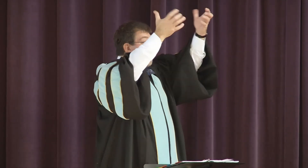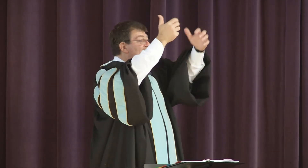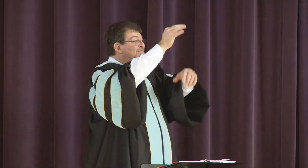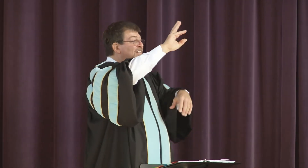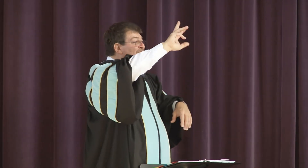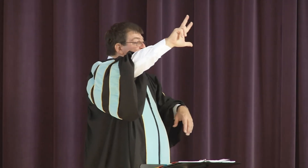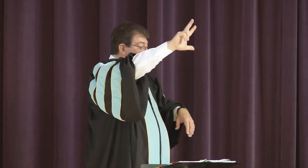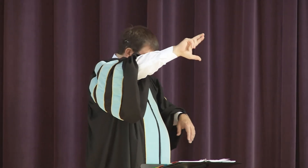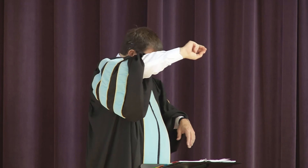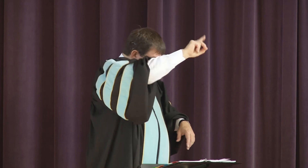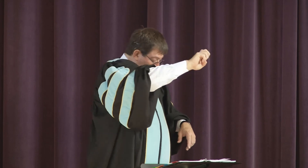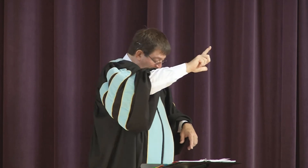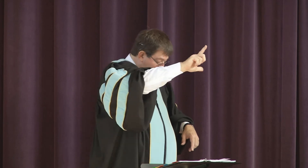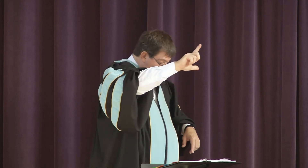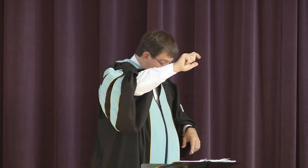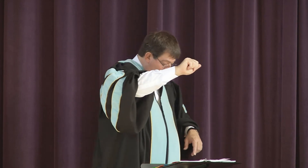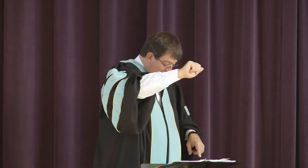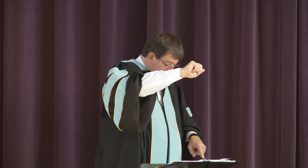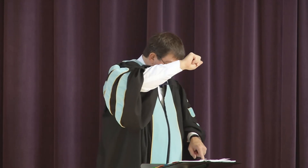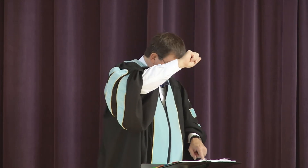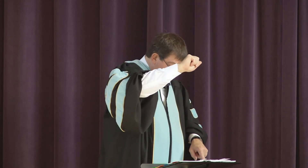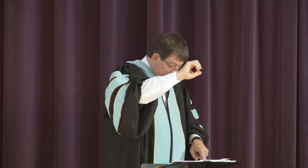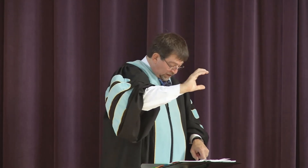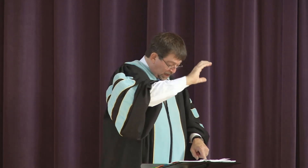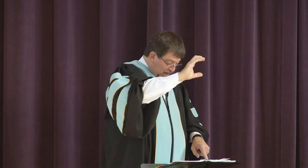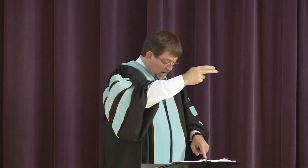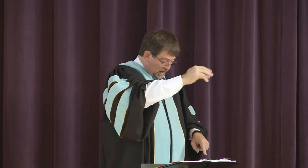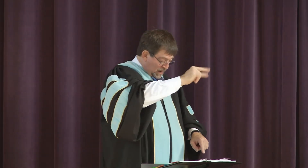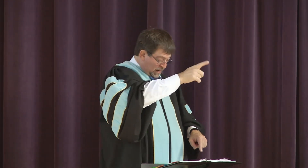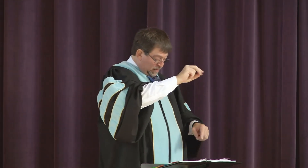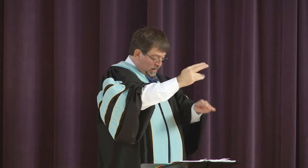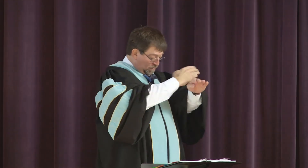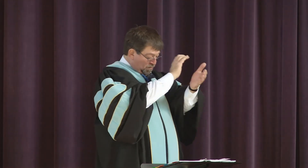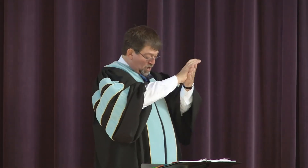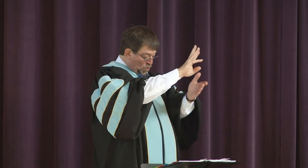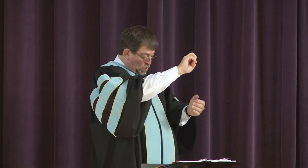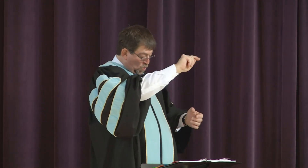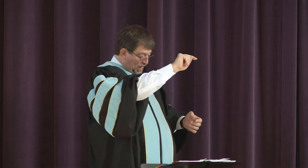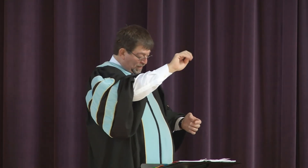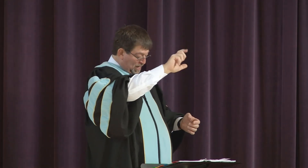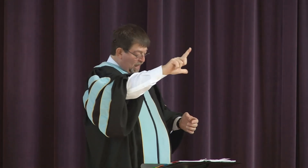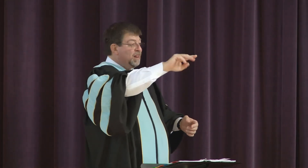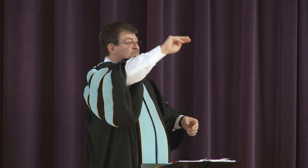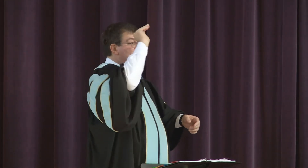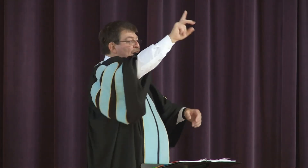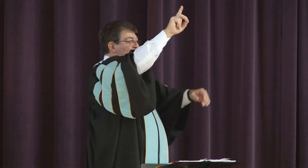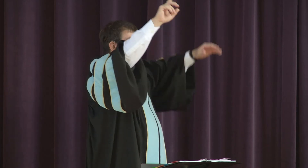Class of 1963, Rosella C. Hayden Weddle from